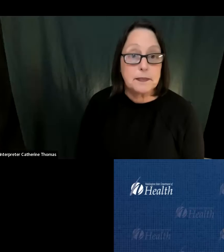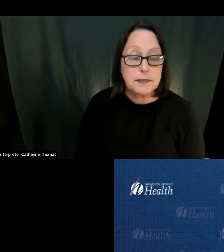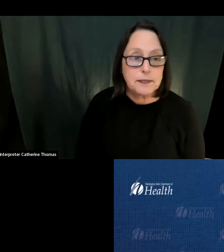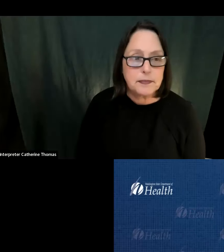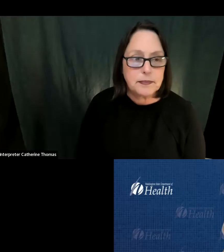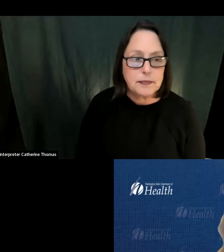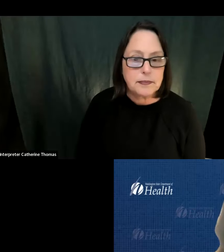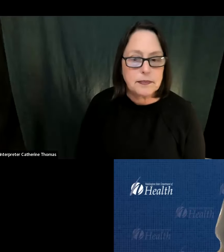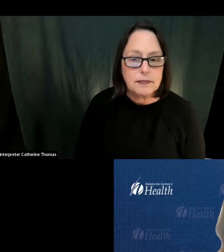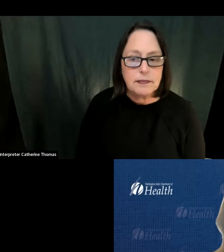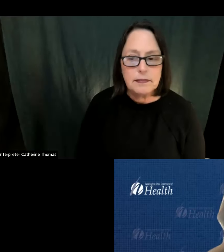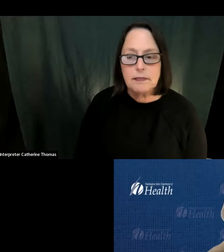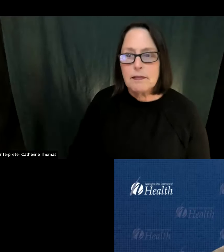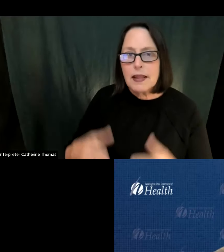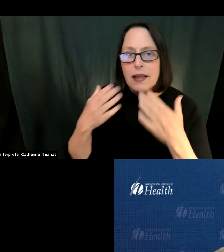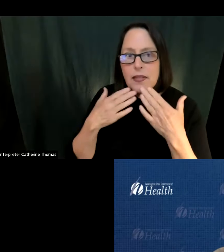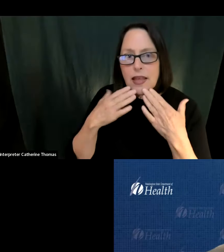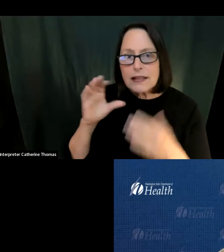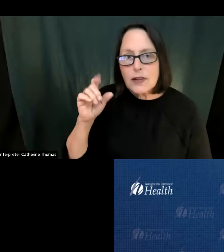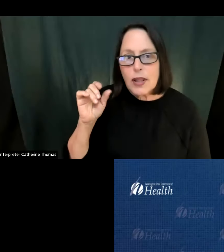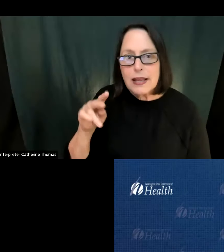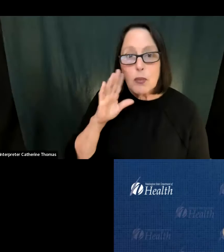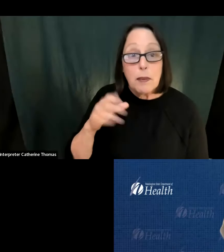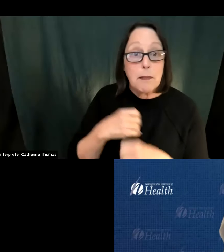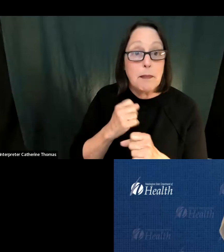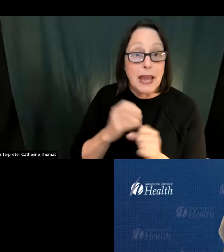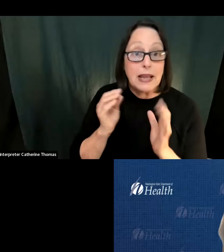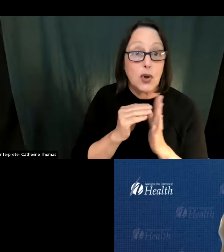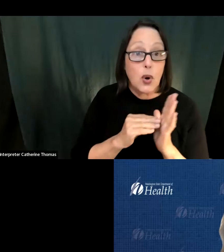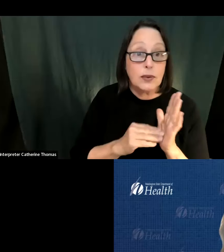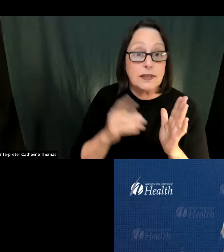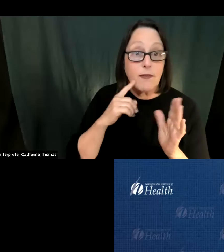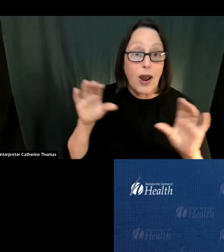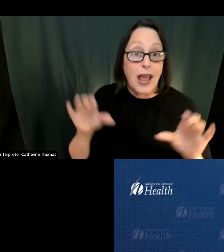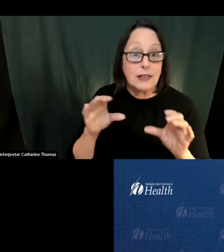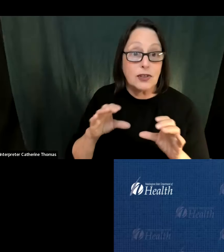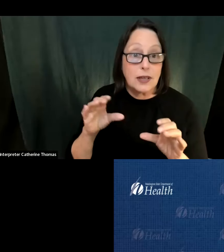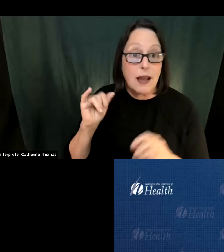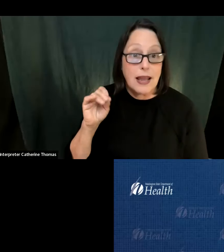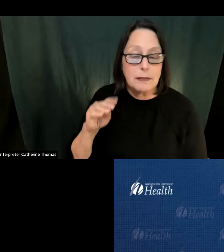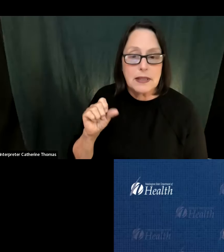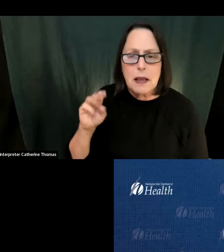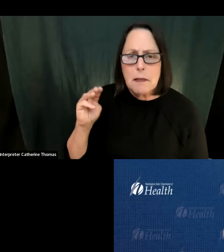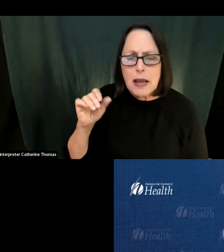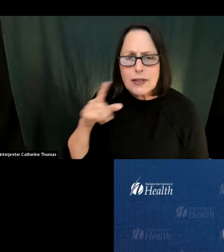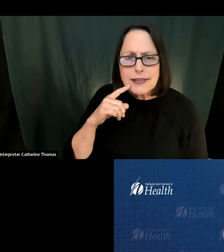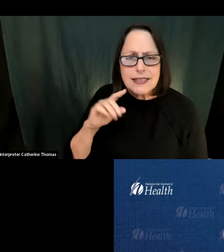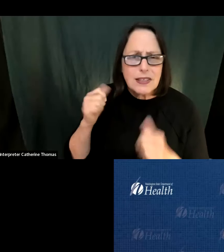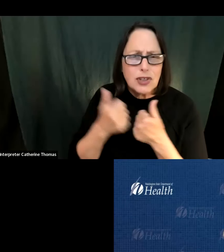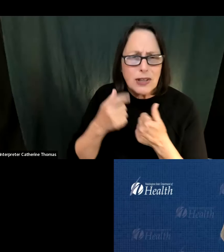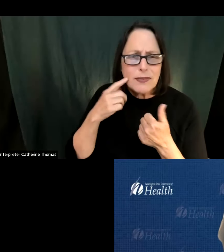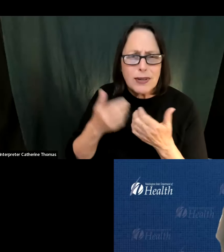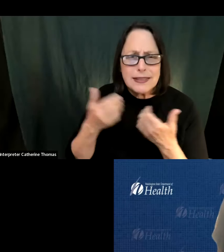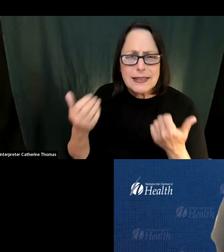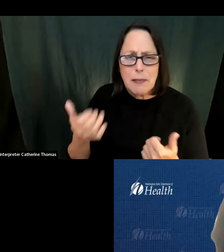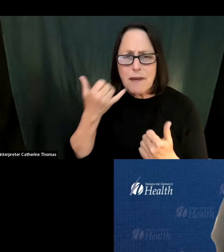Thanks, Colleen. We'll make a note in our action items and next steps for that. I hear from Michael reading, the challenge of a separate number for youth is that mobile